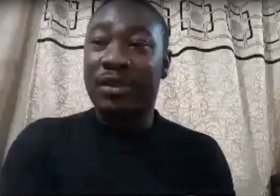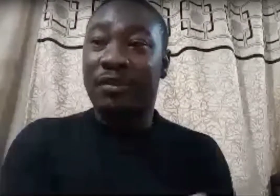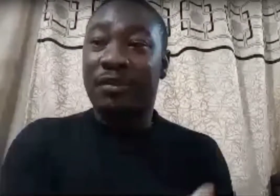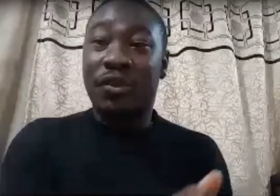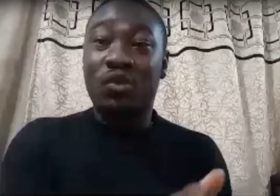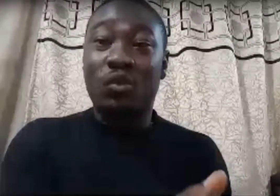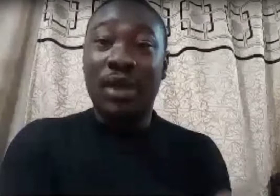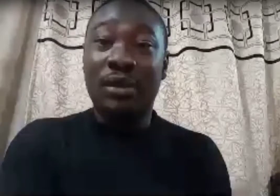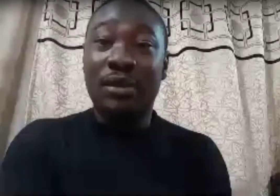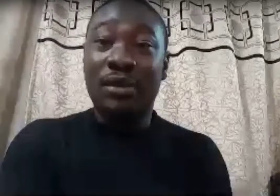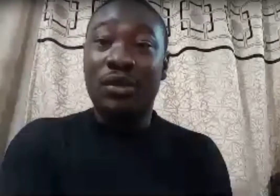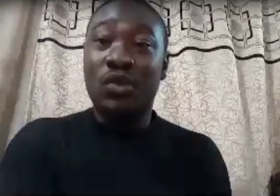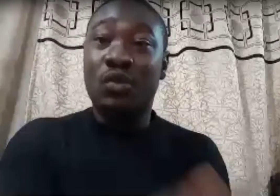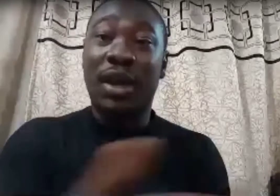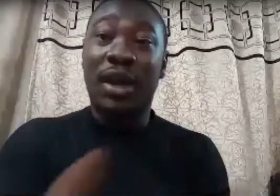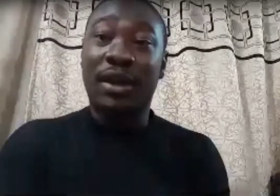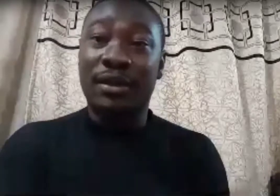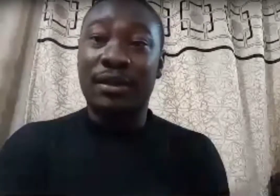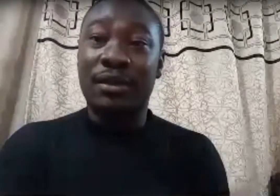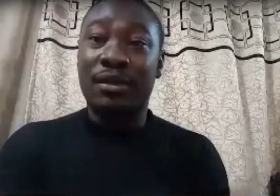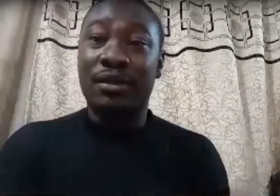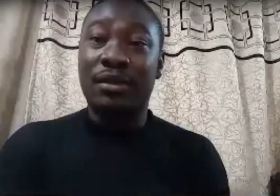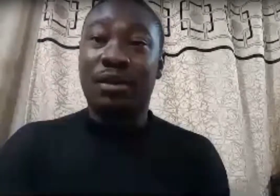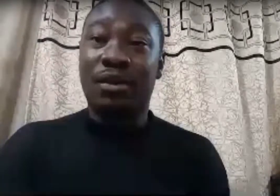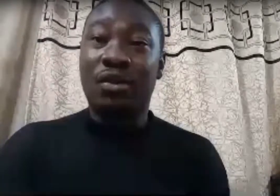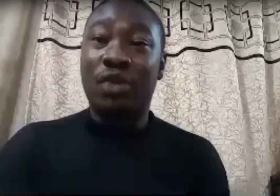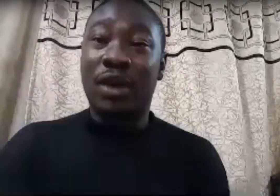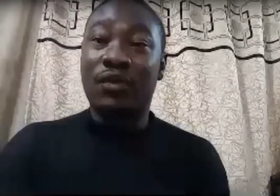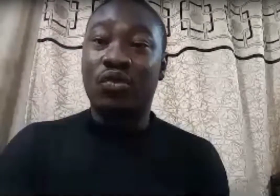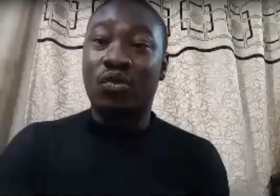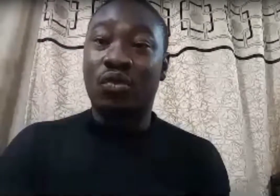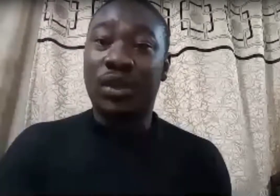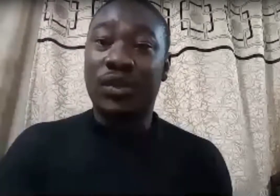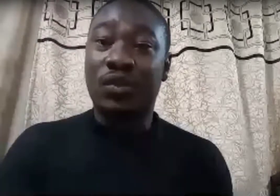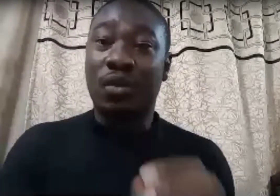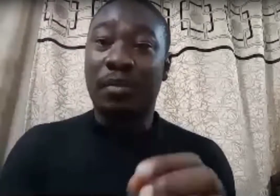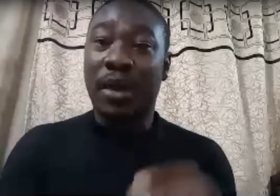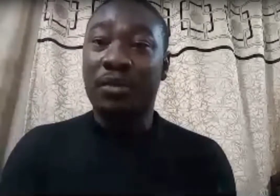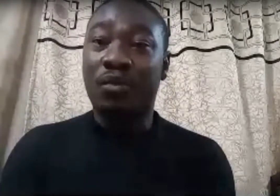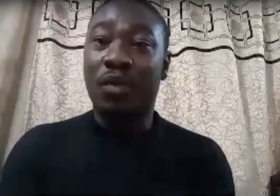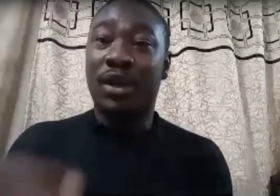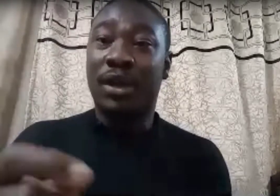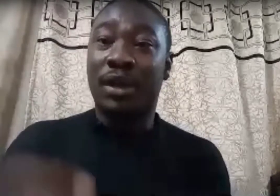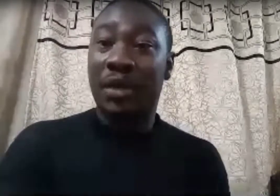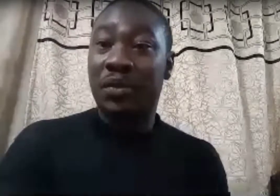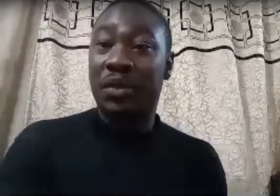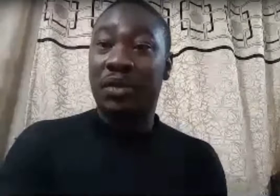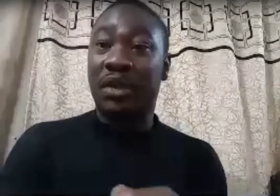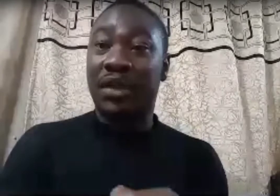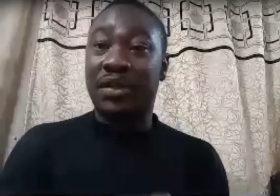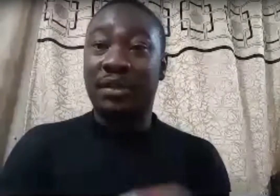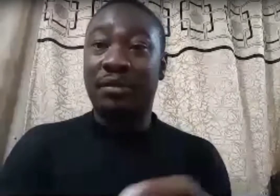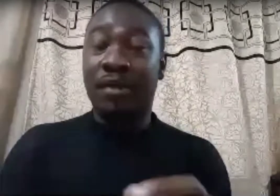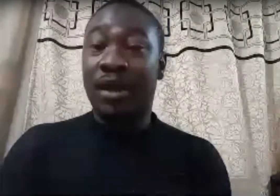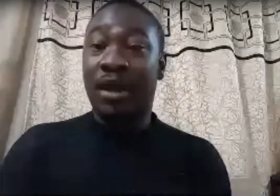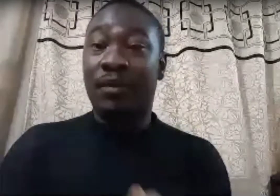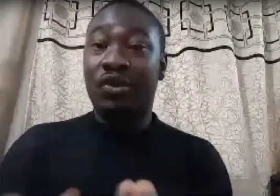9, all you have to do is to combine 1 and 9 to give you 19. I'm talking of a normal classroom.